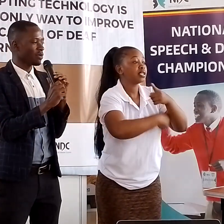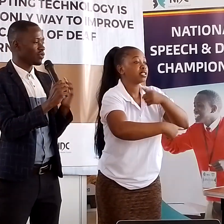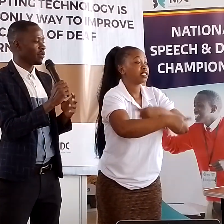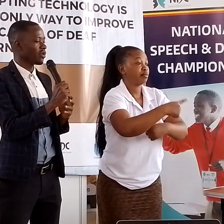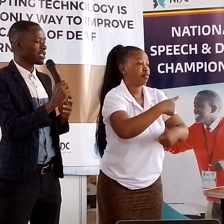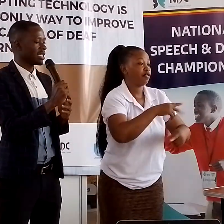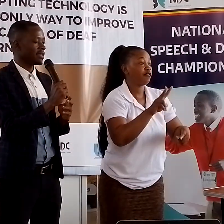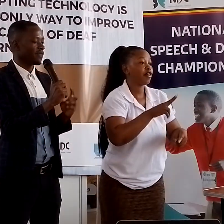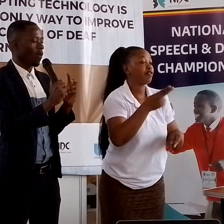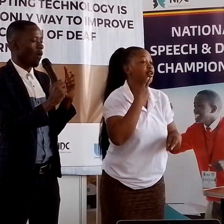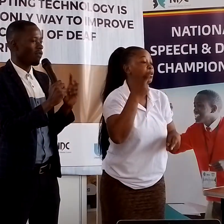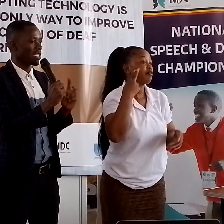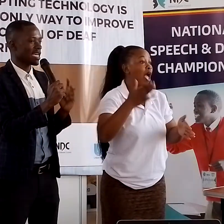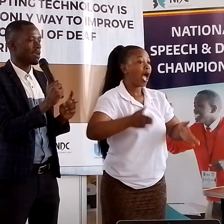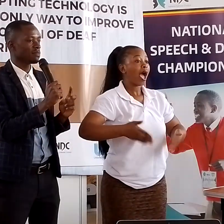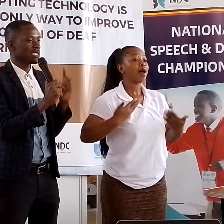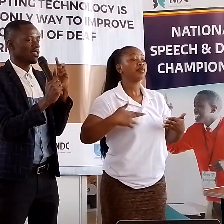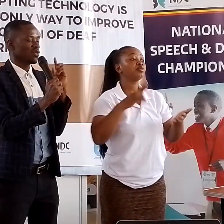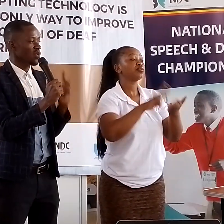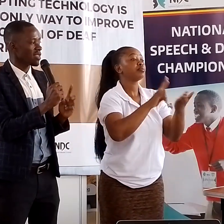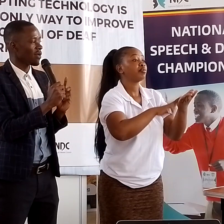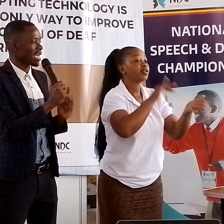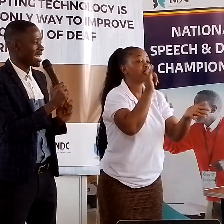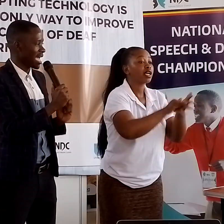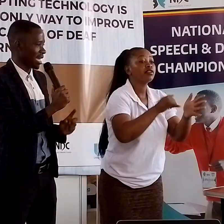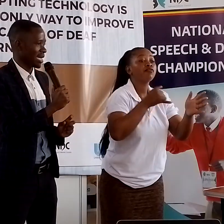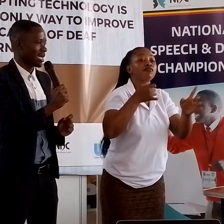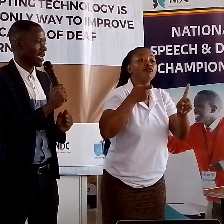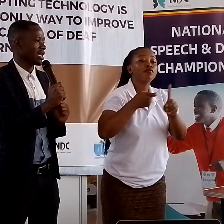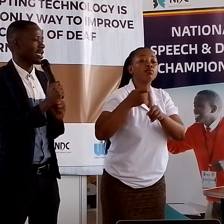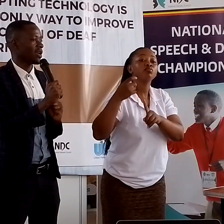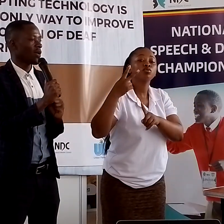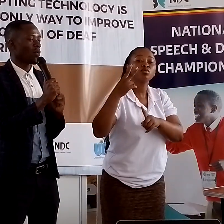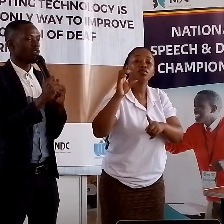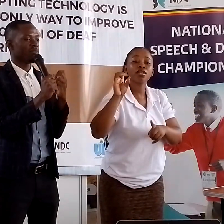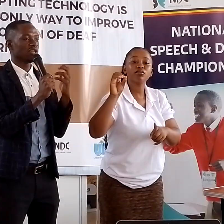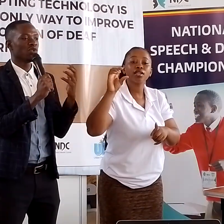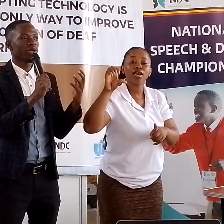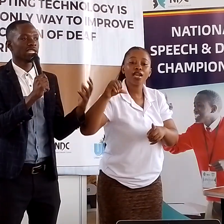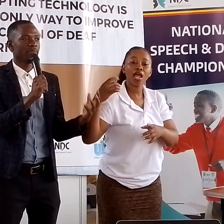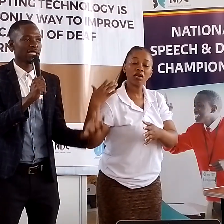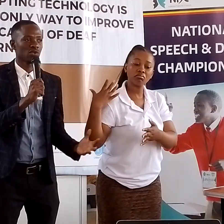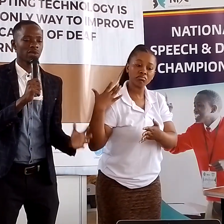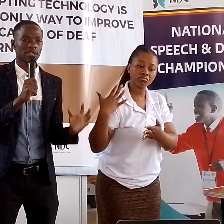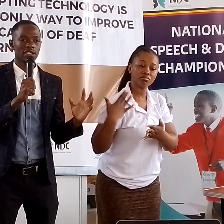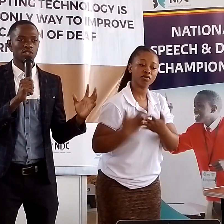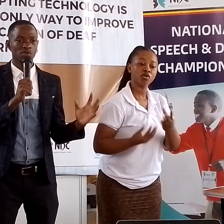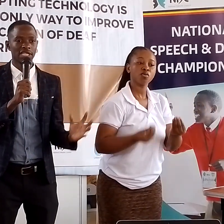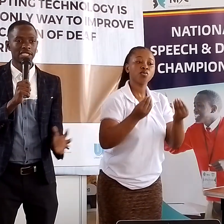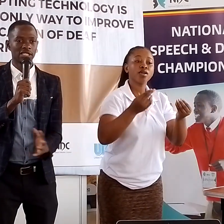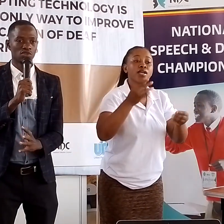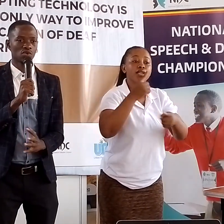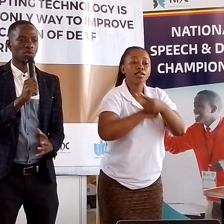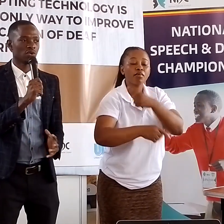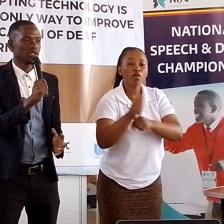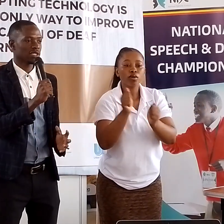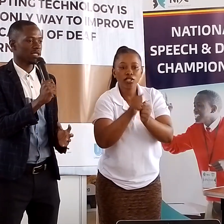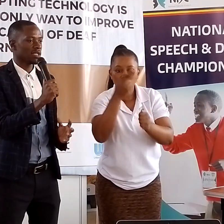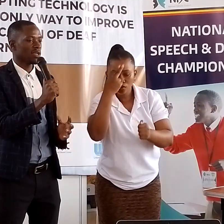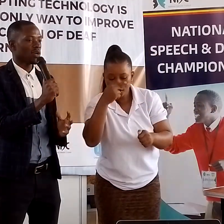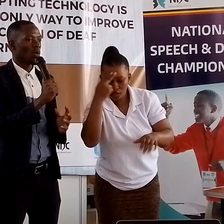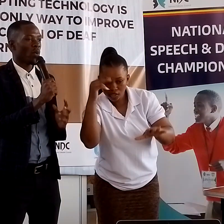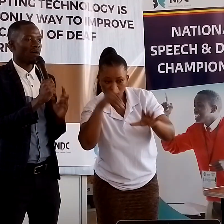we are happy to report that for over time, since 2009, when we've been doing debates with students in